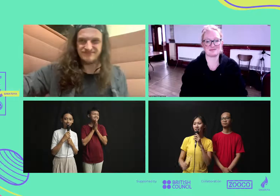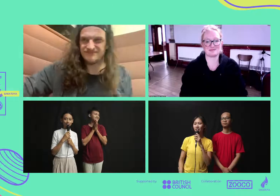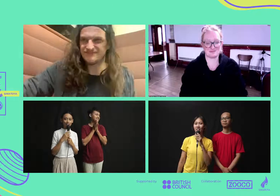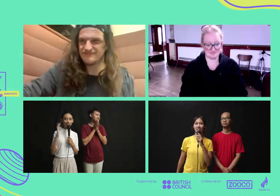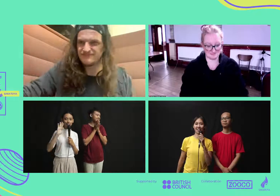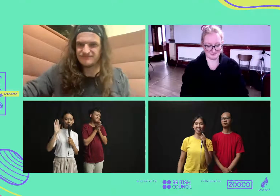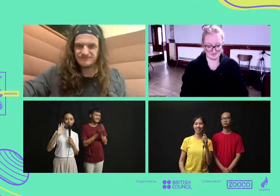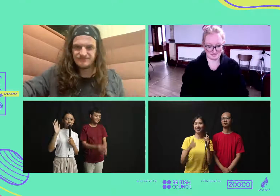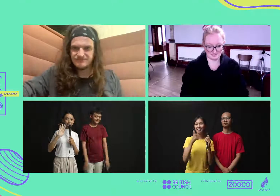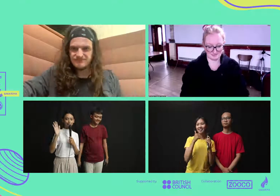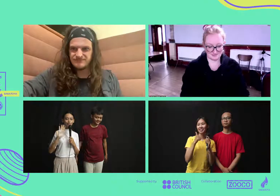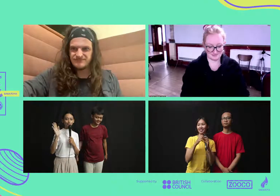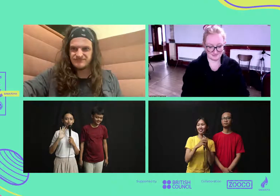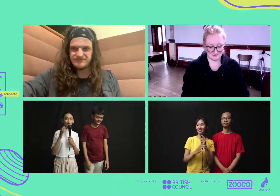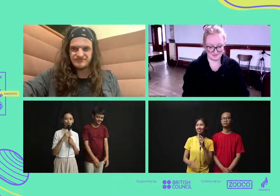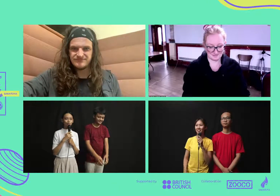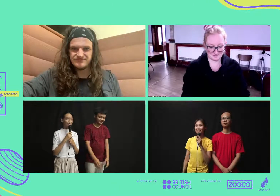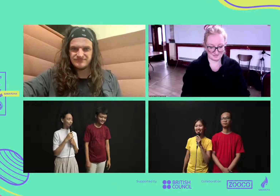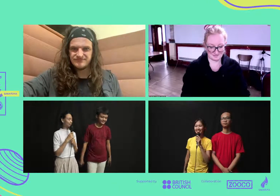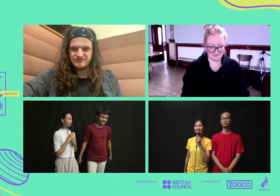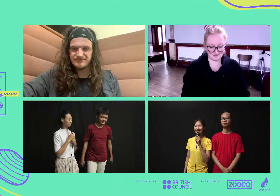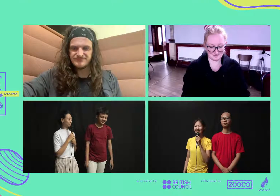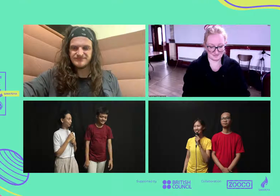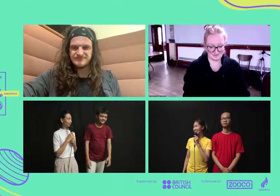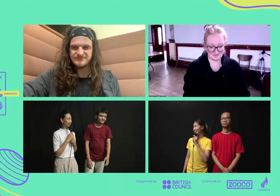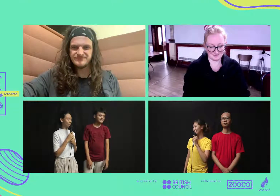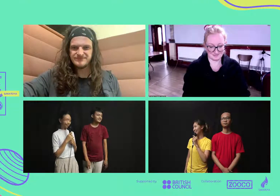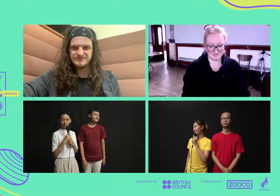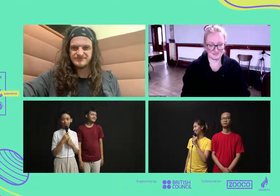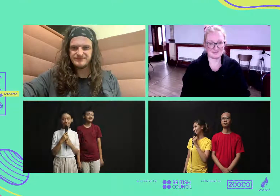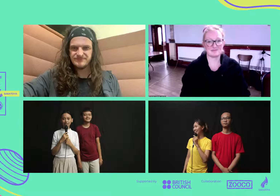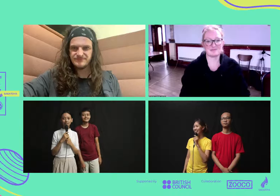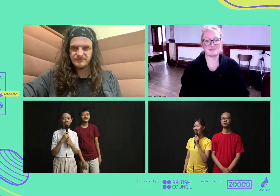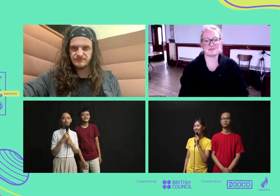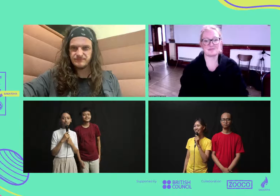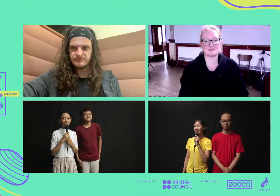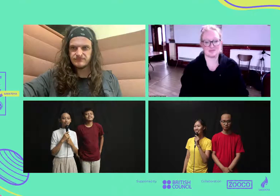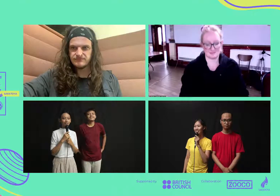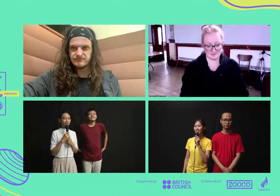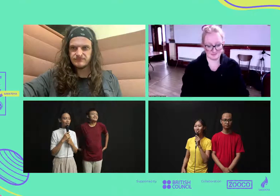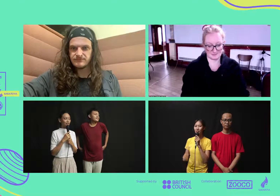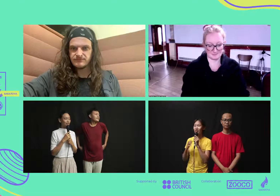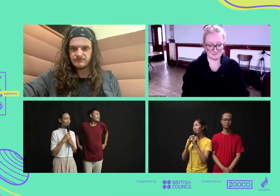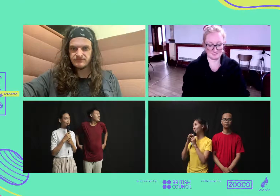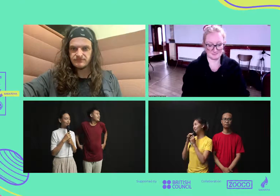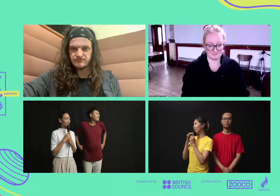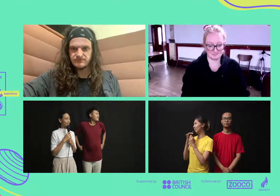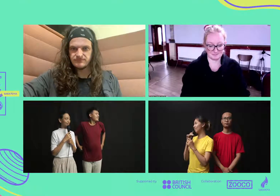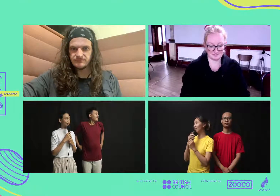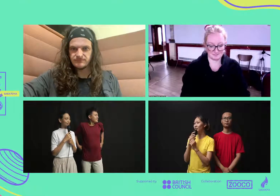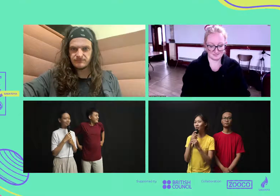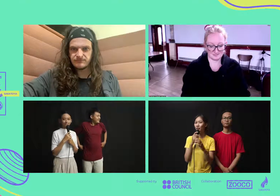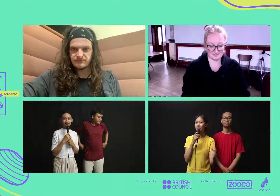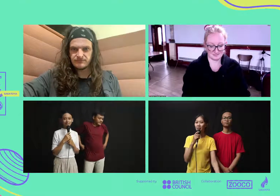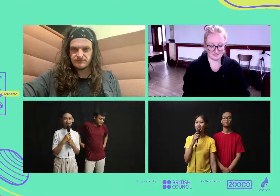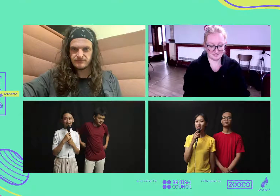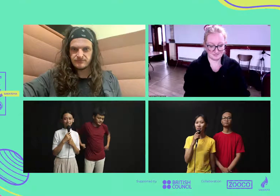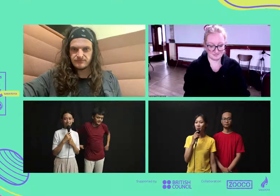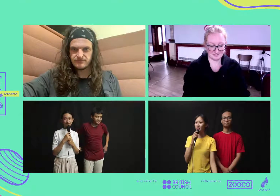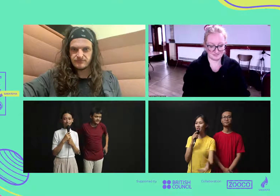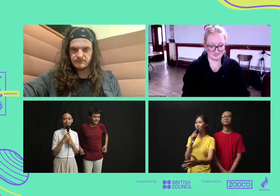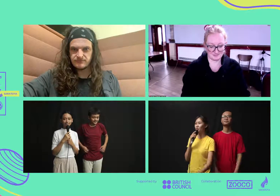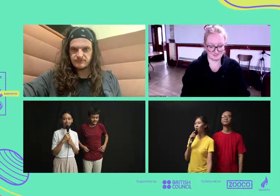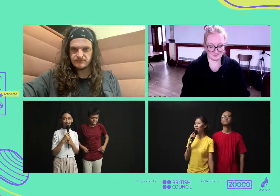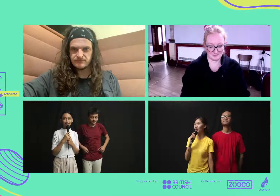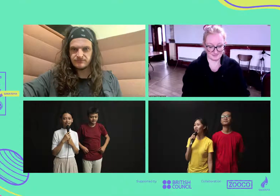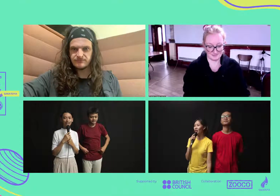Devian, much. team, and also Zuko. And we feel great right now. it's very nice and very amazing